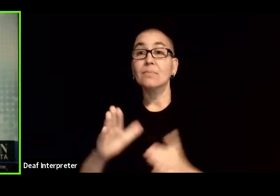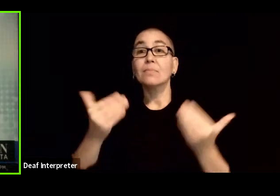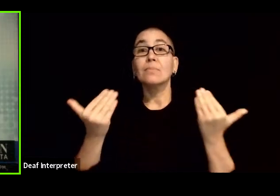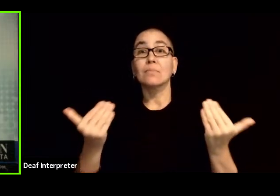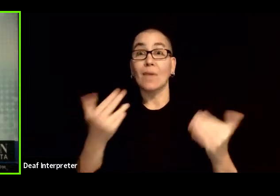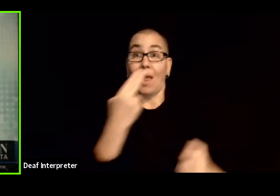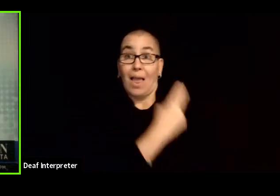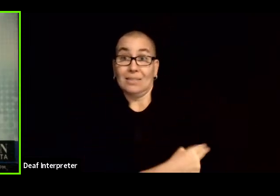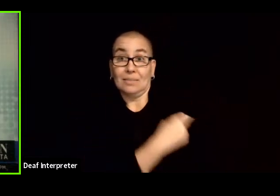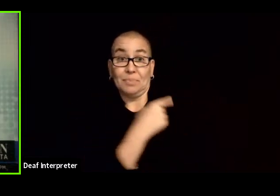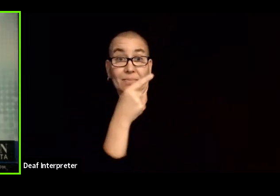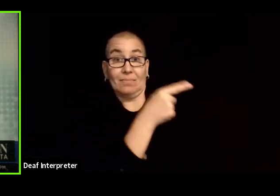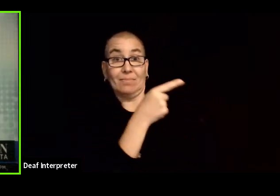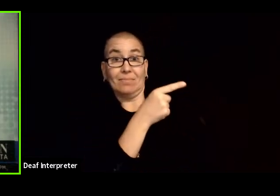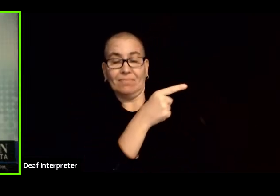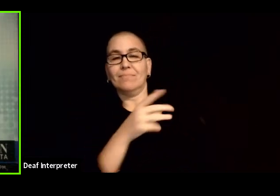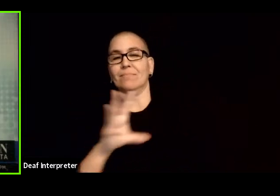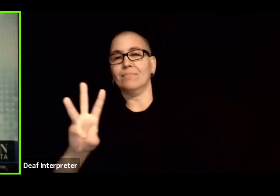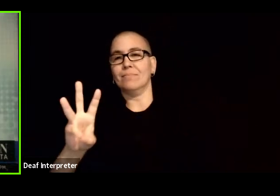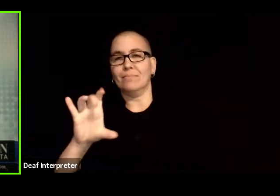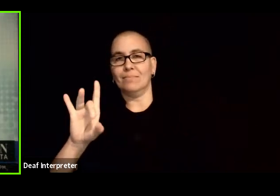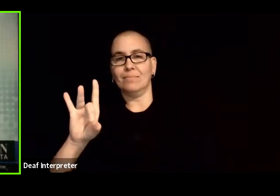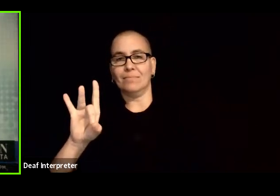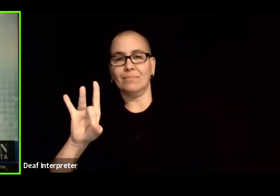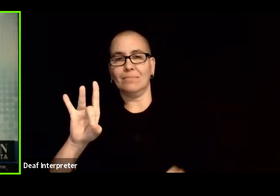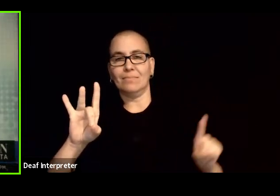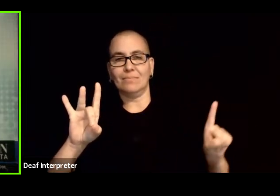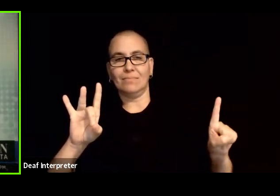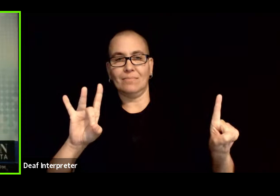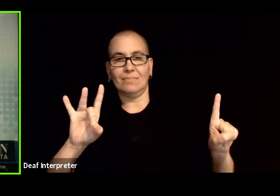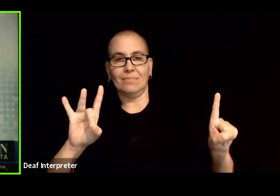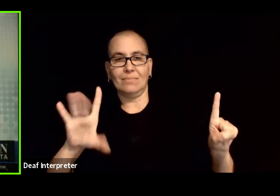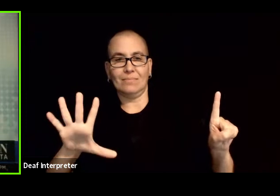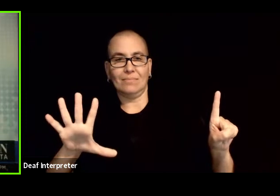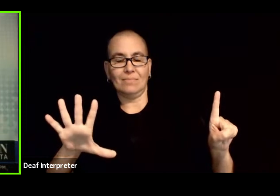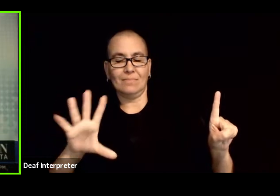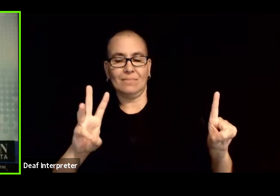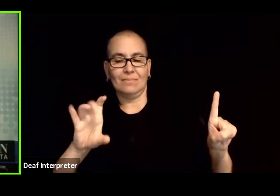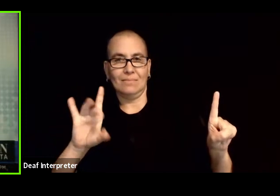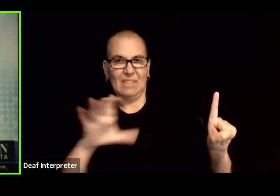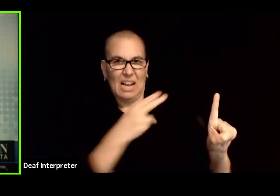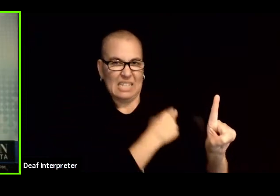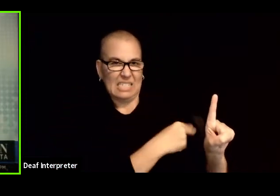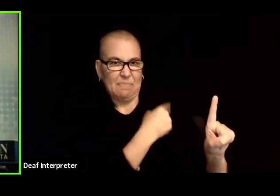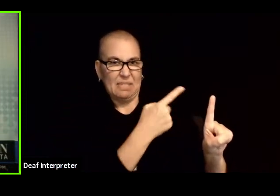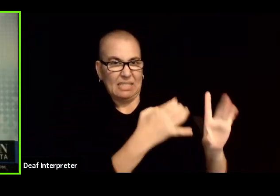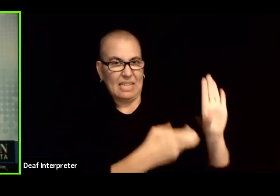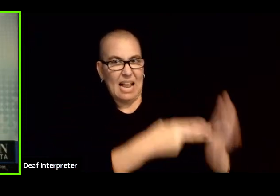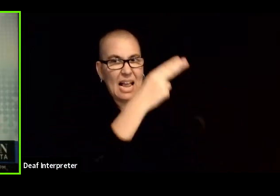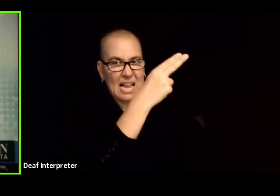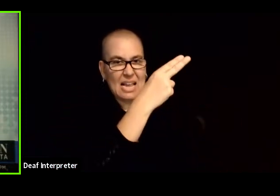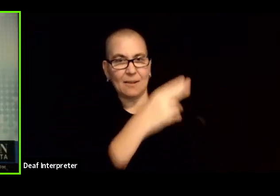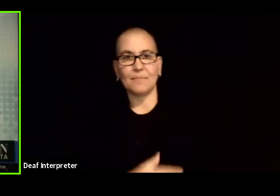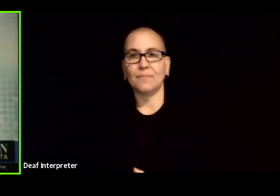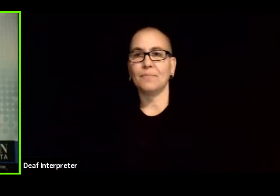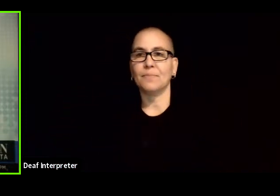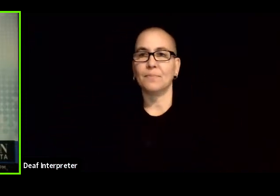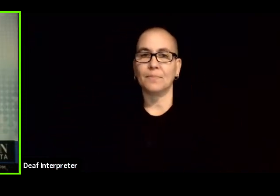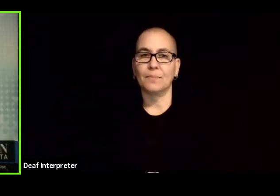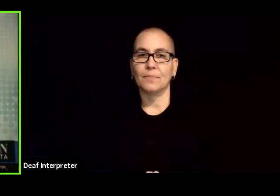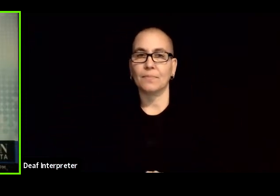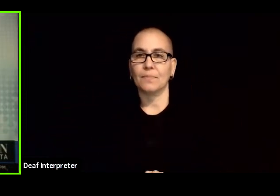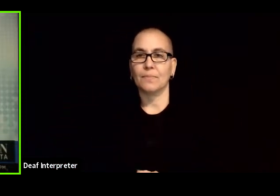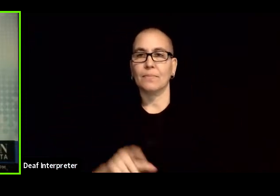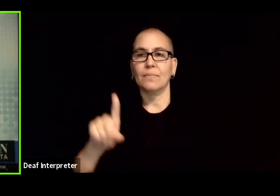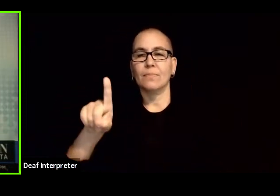which also is a high watermark. 168 persons are in the ICU, which is not the